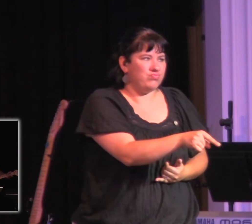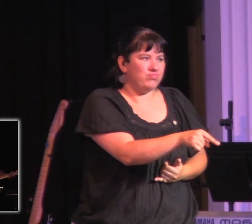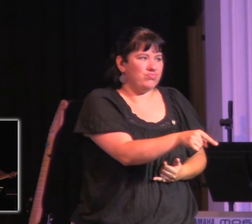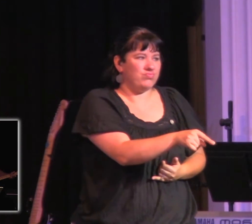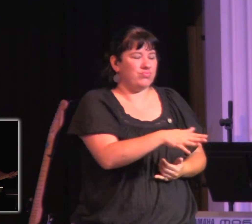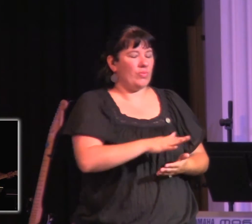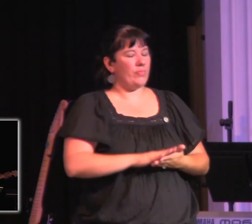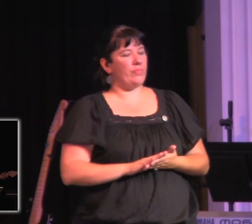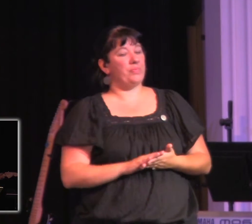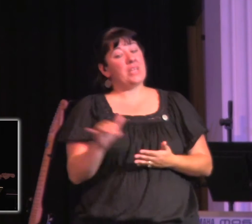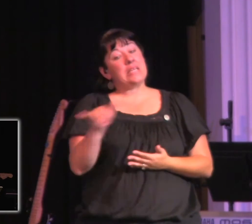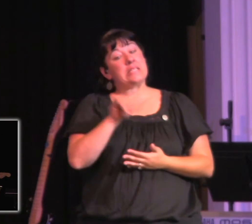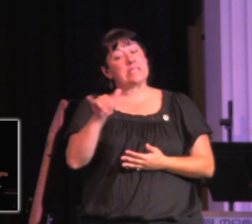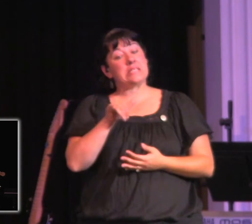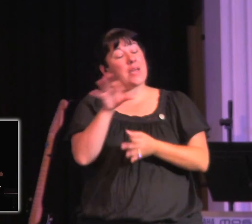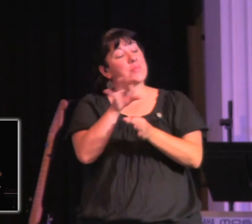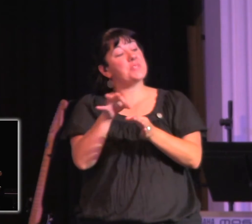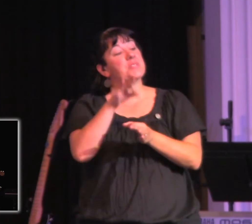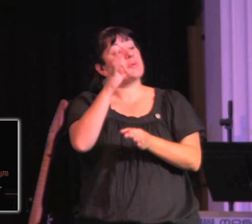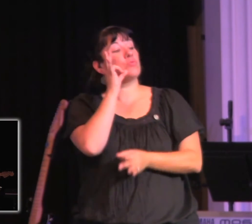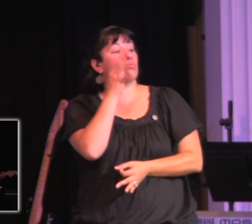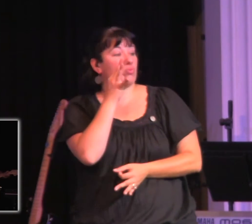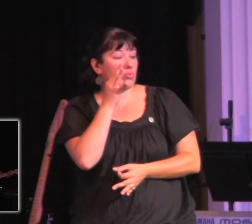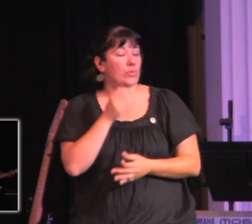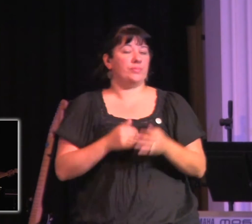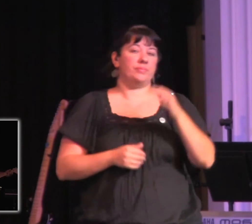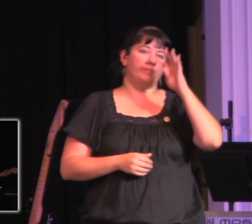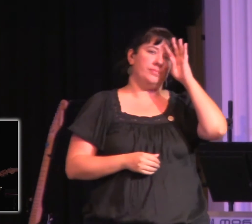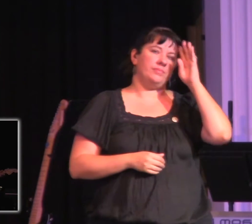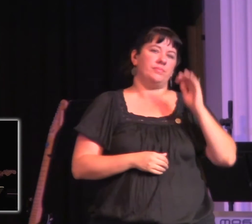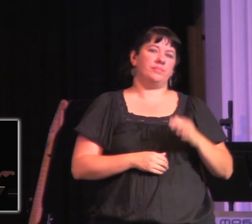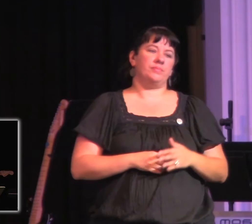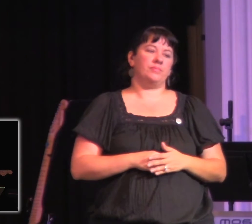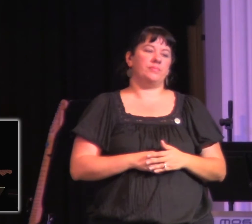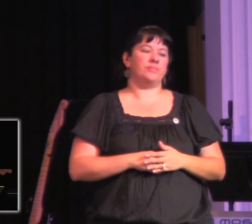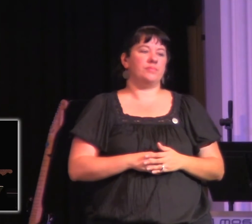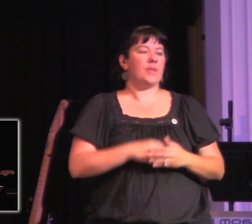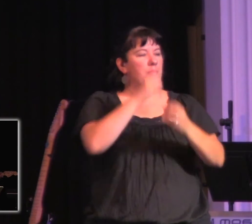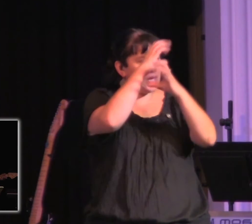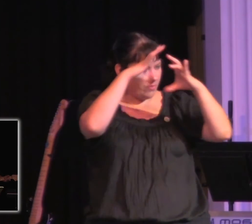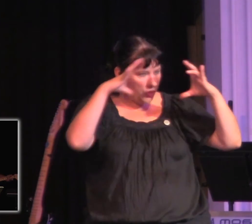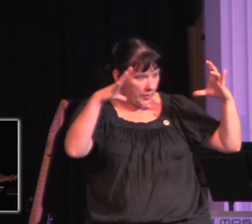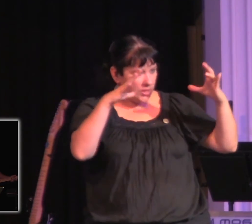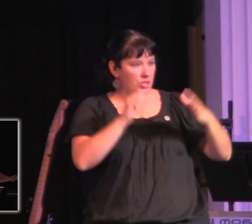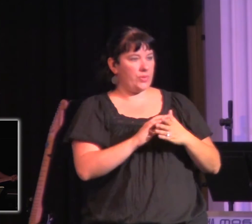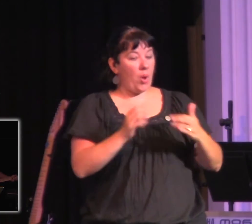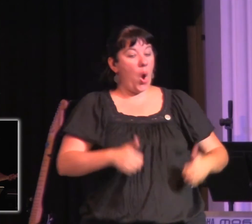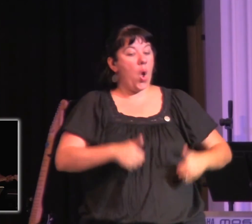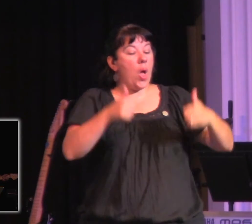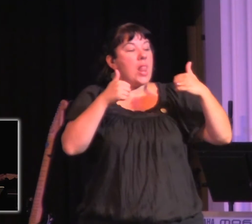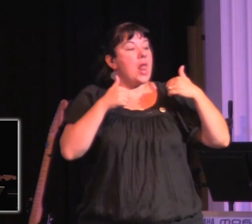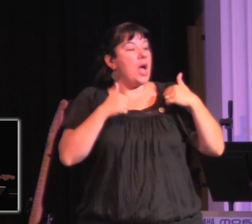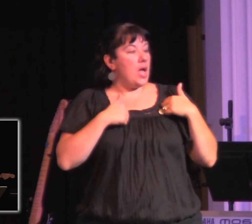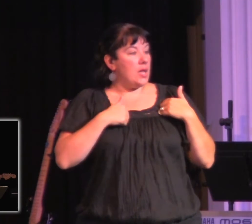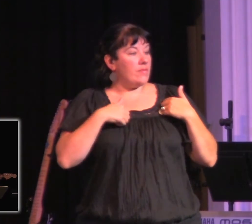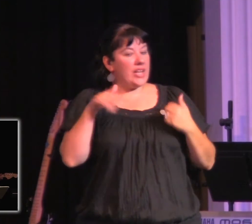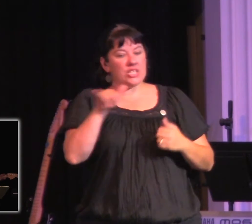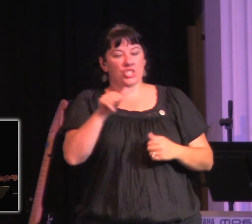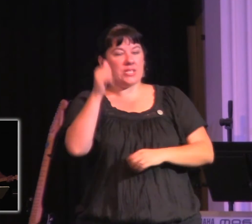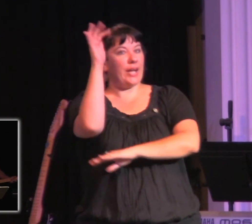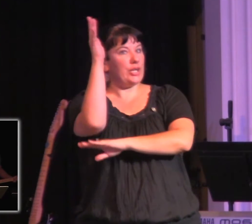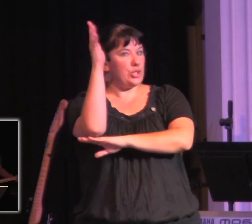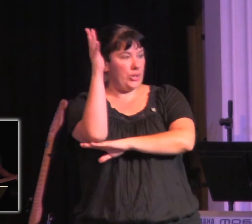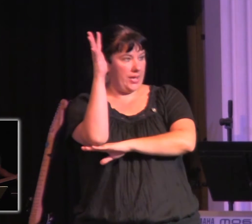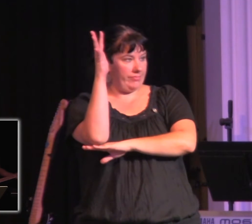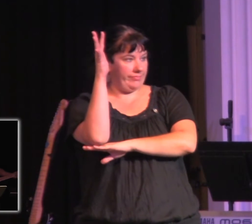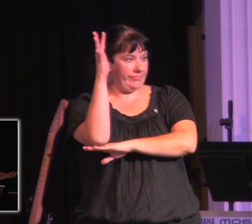know, and I get this picture. Like, here's our life. It's like a tree. And we got these behavior problems. We